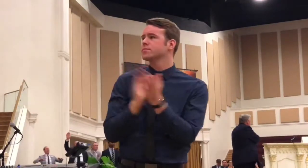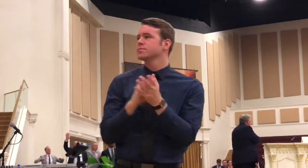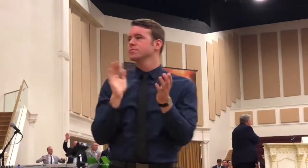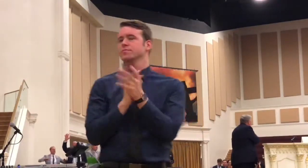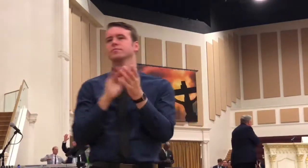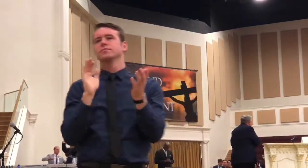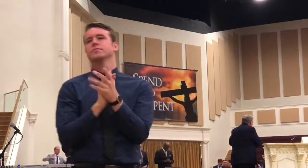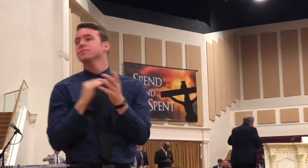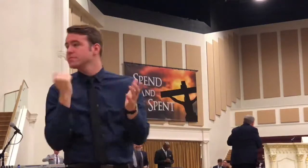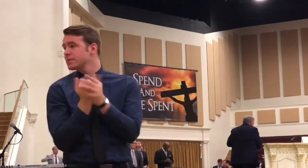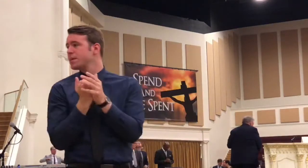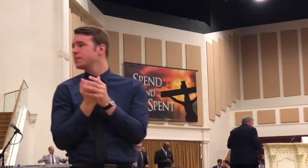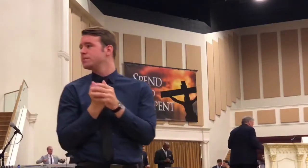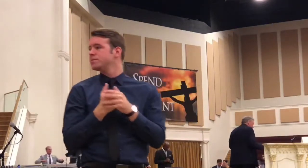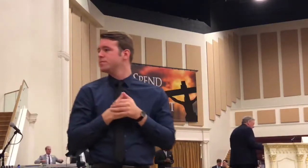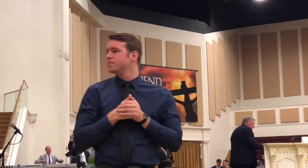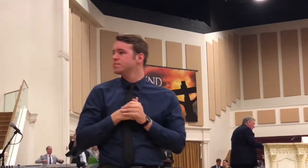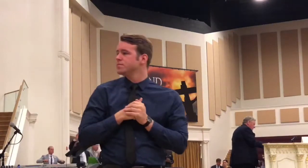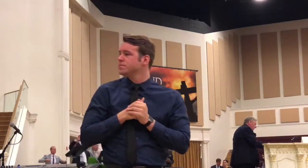Amen.